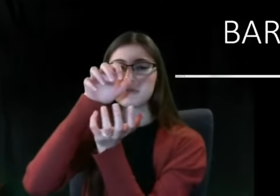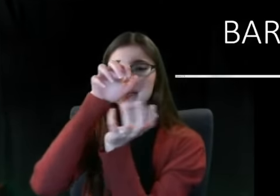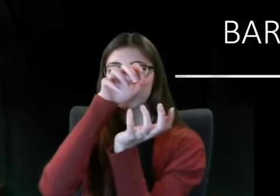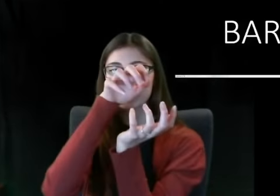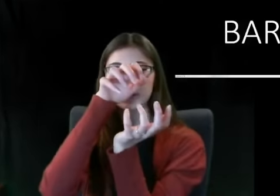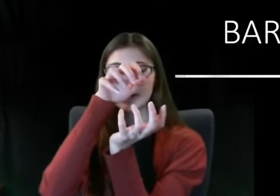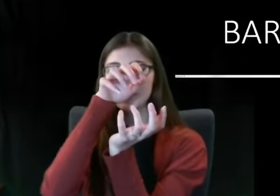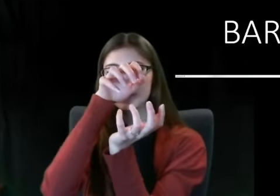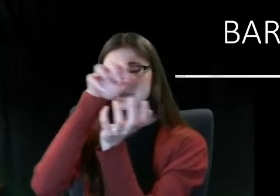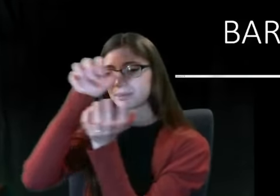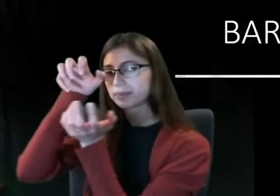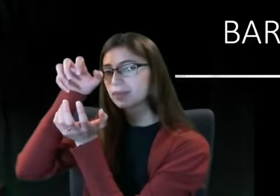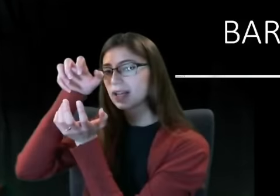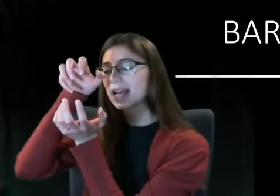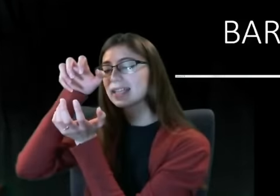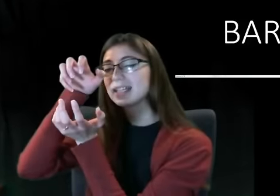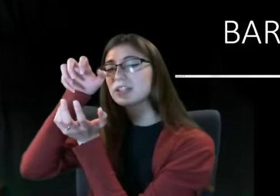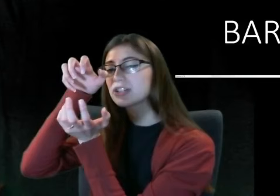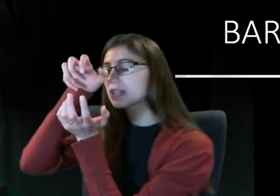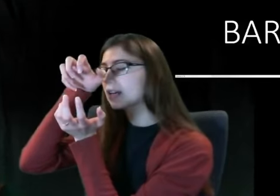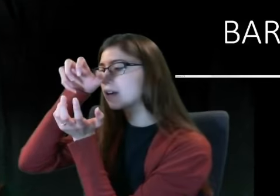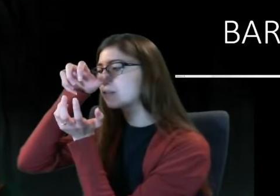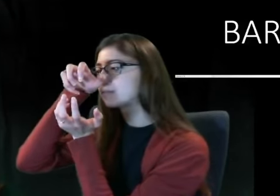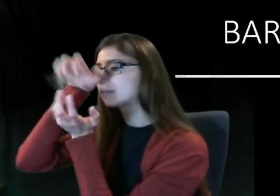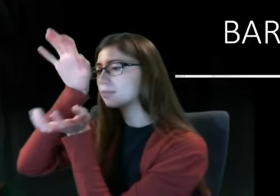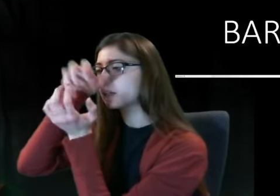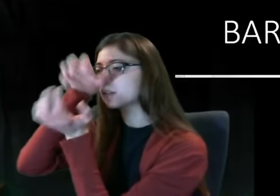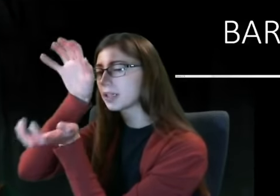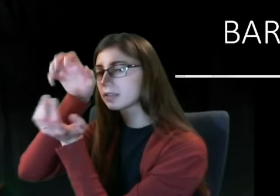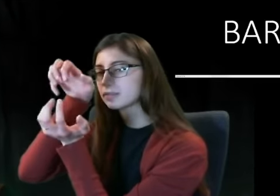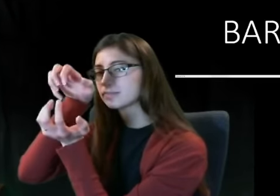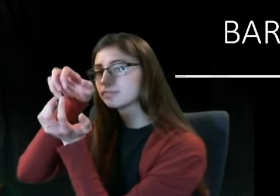front of your mouth. And then you're just going to go bark, bark.